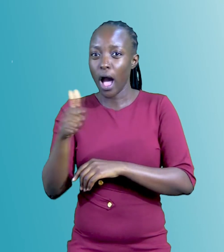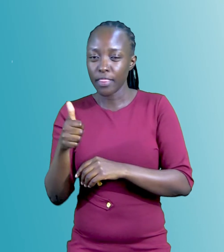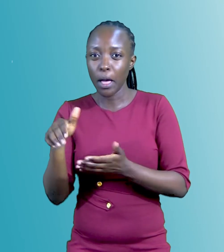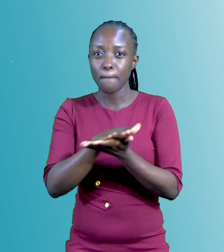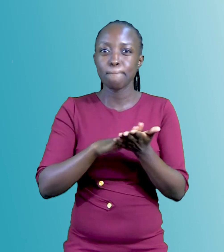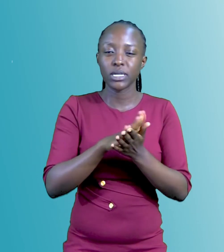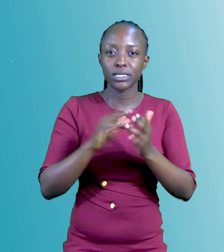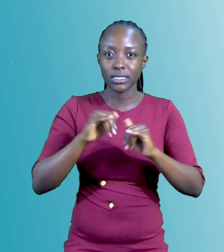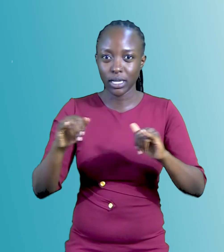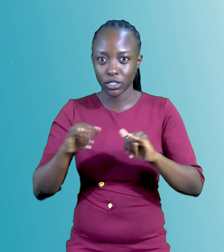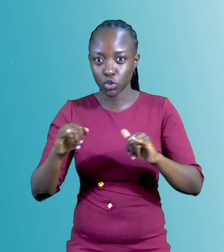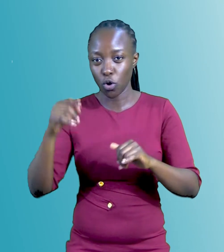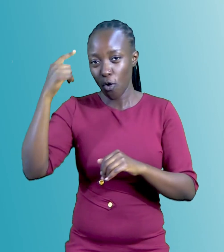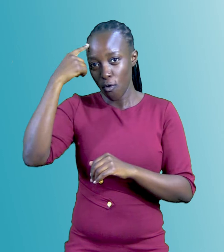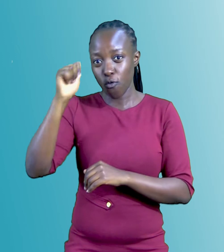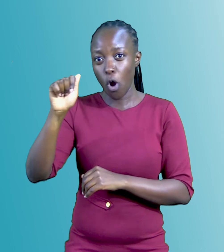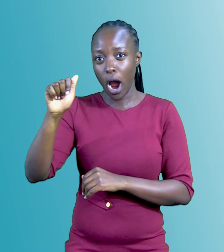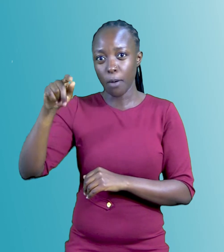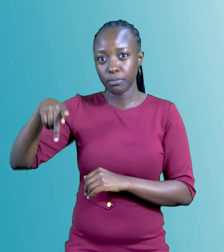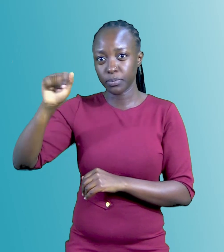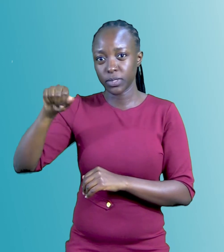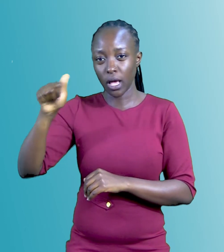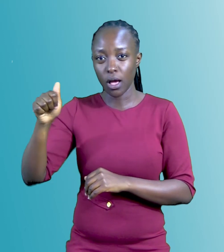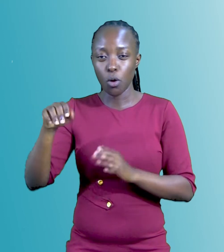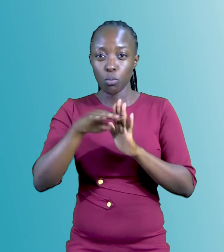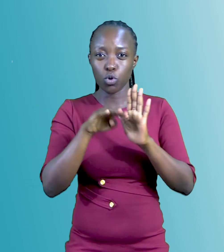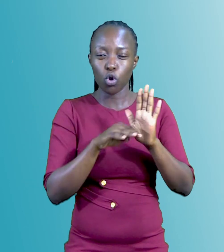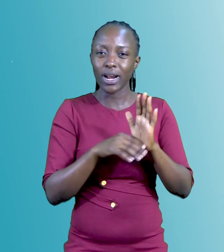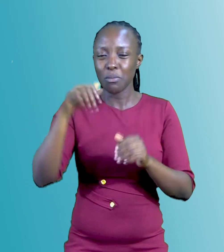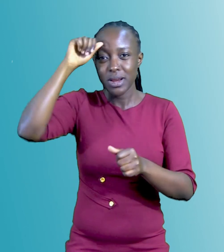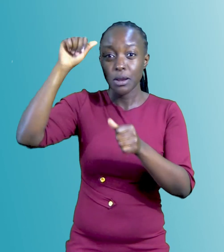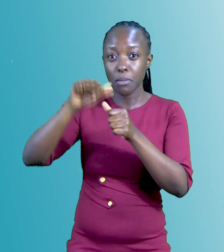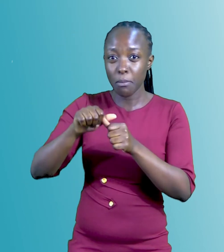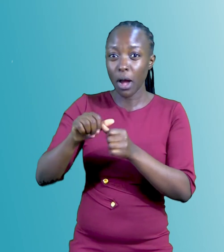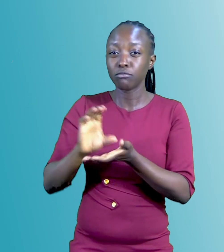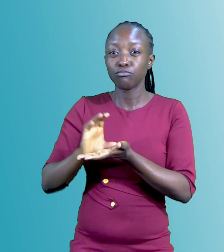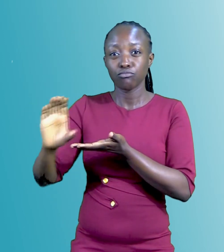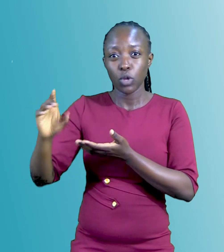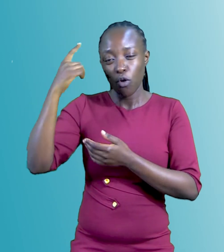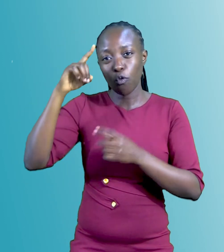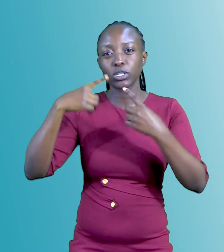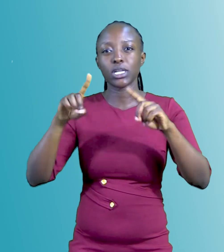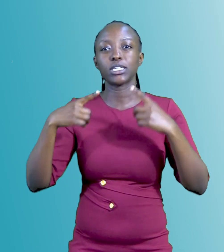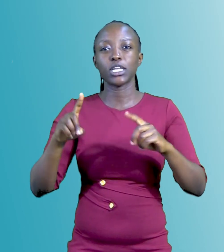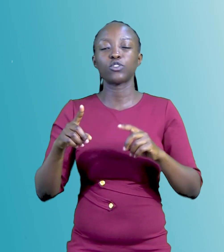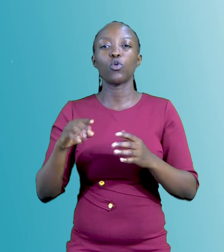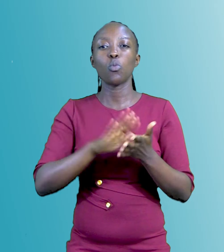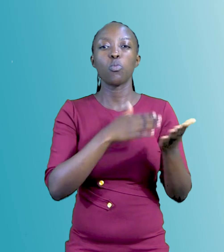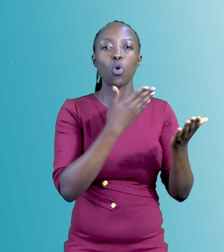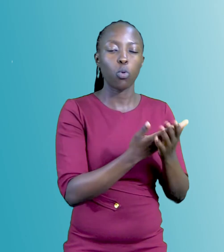Poor, UPSAP program. Please note that the award is to successful proposals after a WaterFund appraisal process.